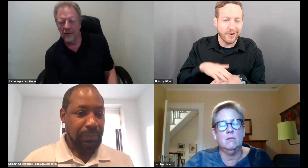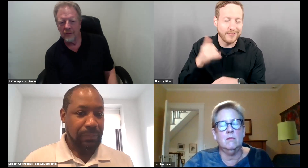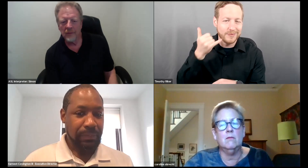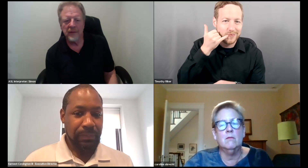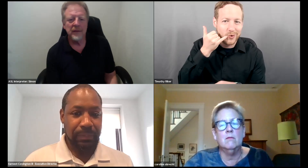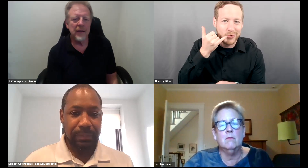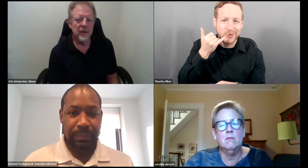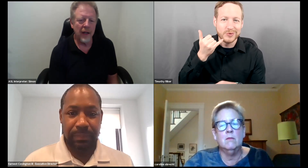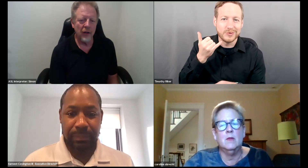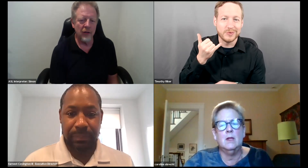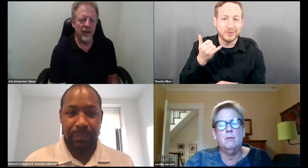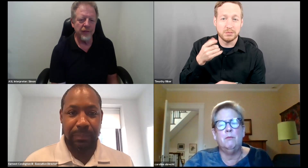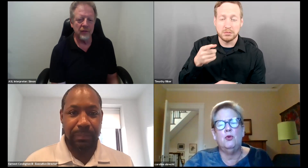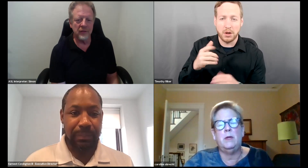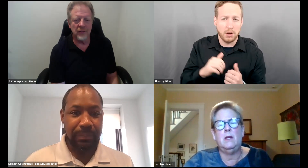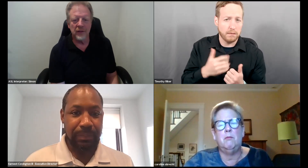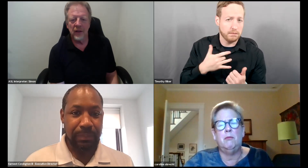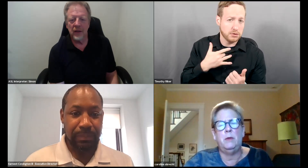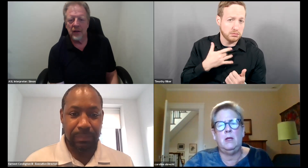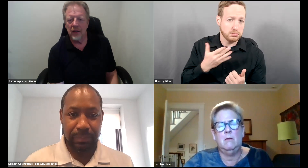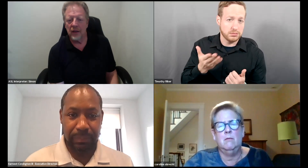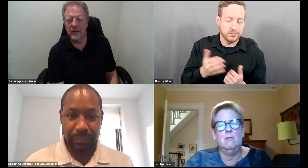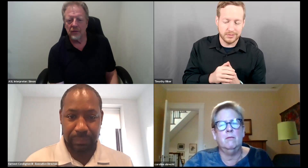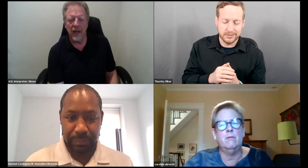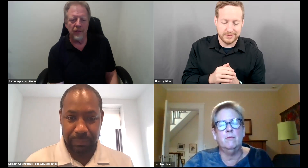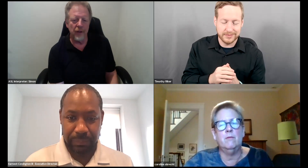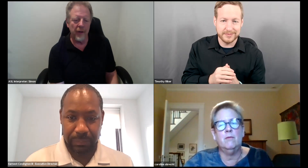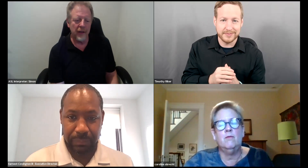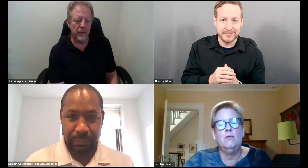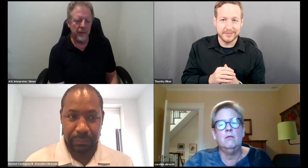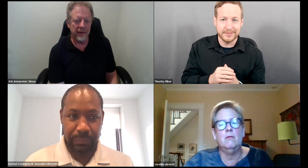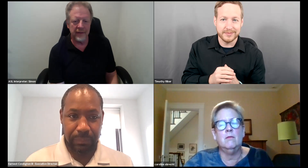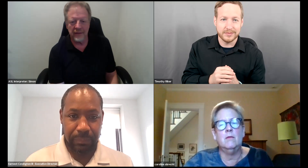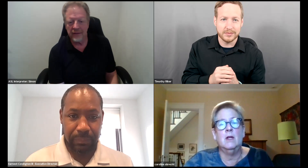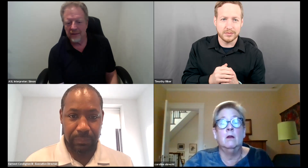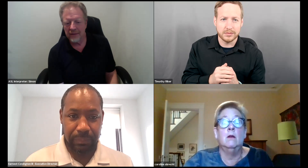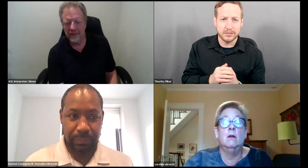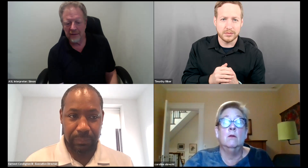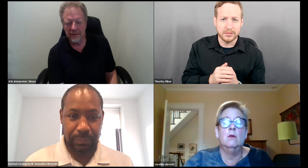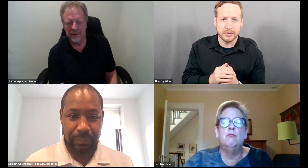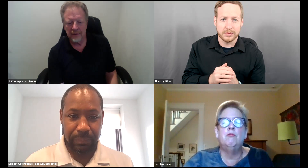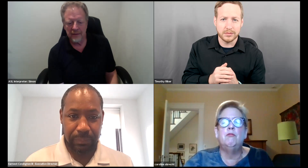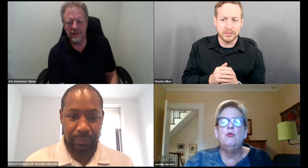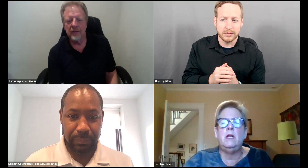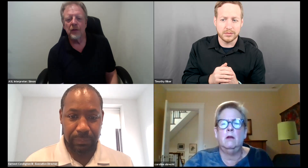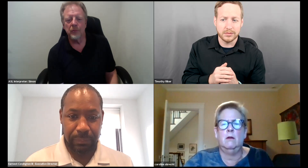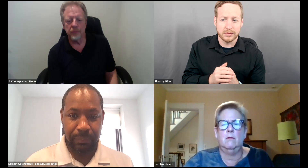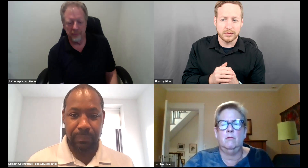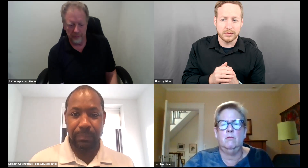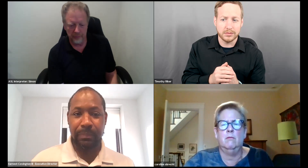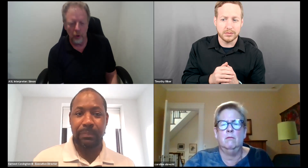Bumby, I know you're on the phone. Boomy. How do you feel about that, Bumby? Bun me.